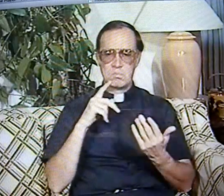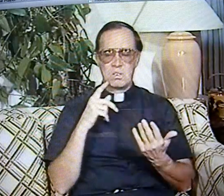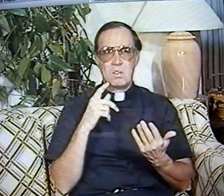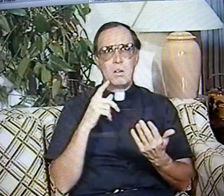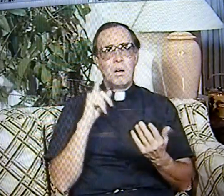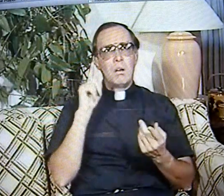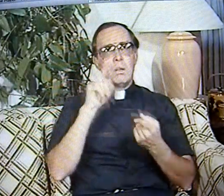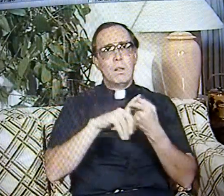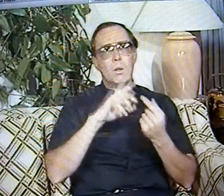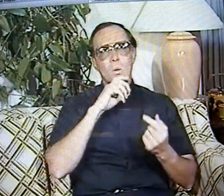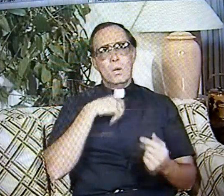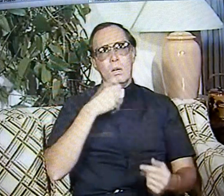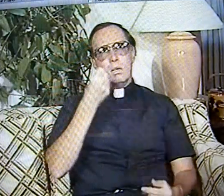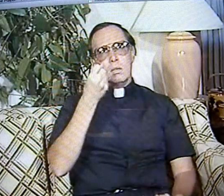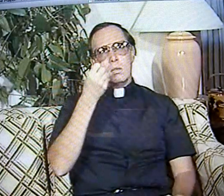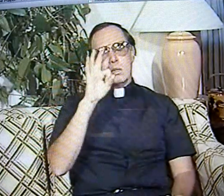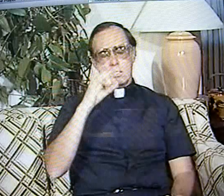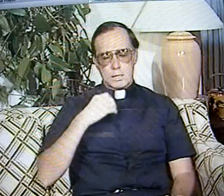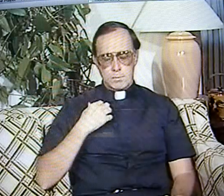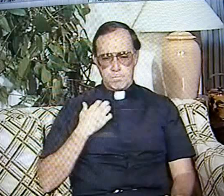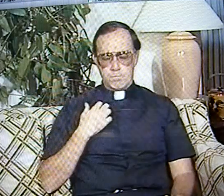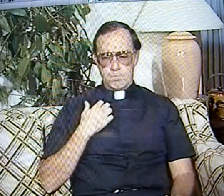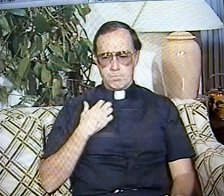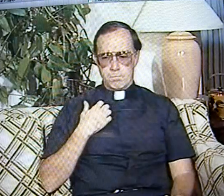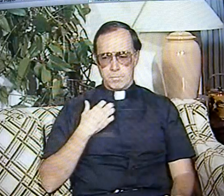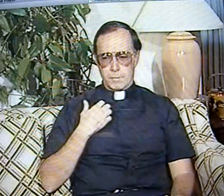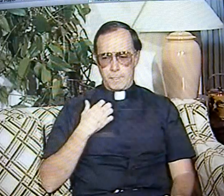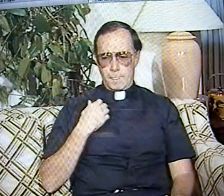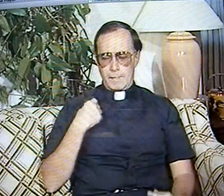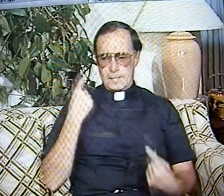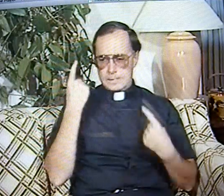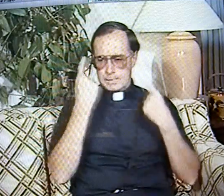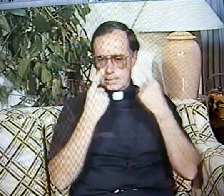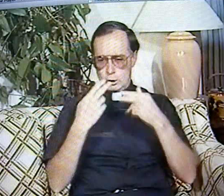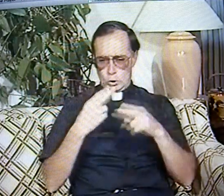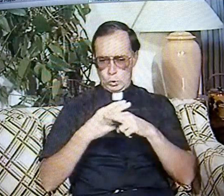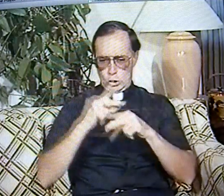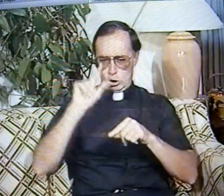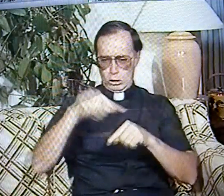priests and monks. So at about 19,